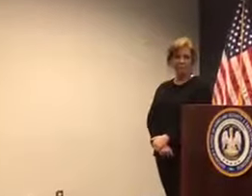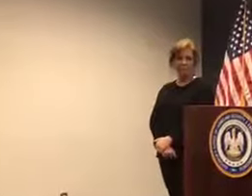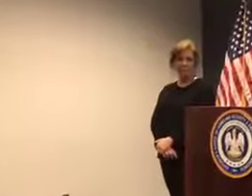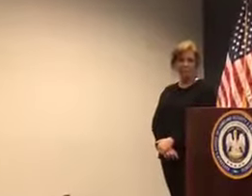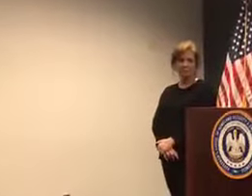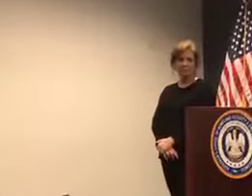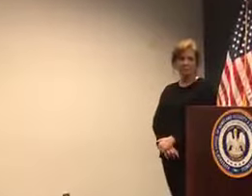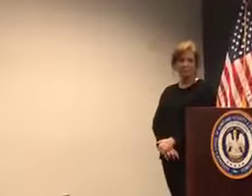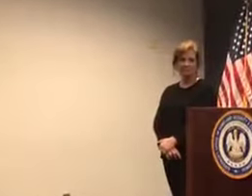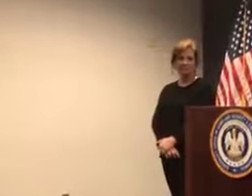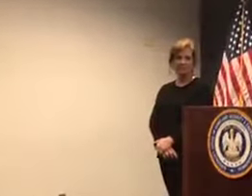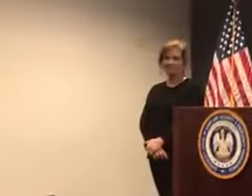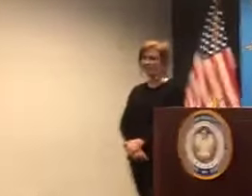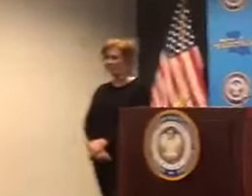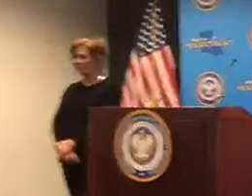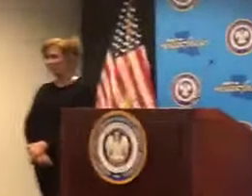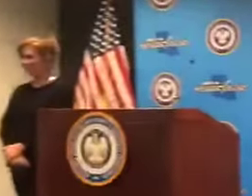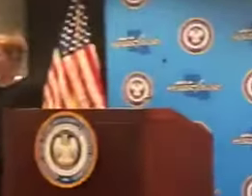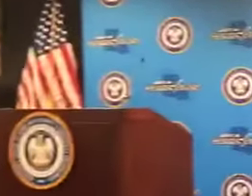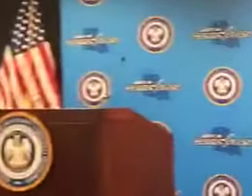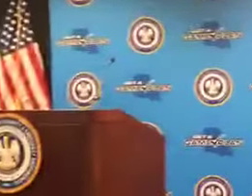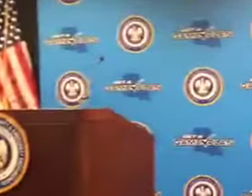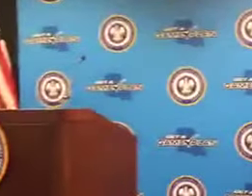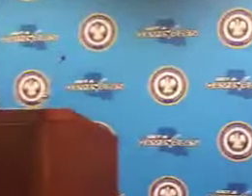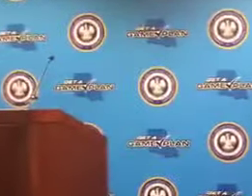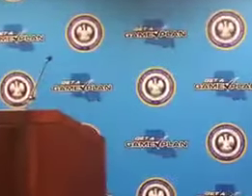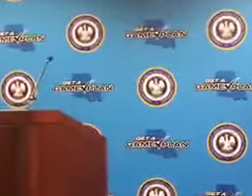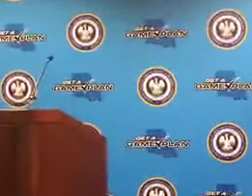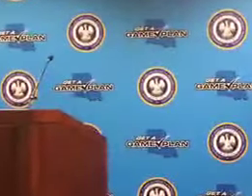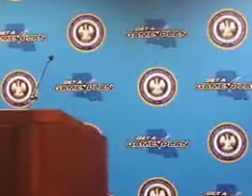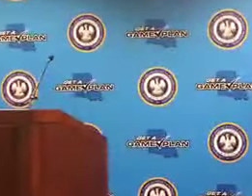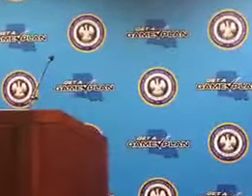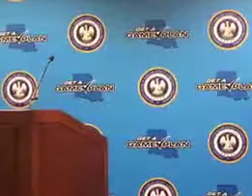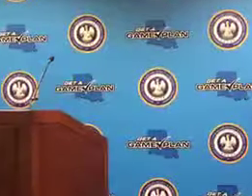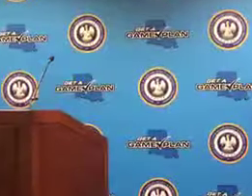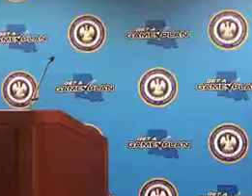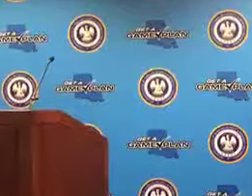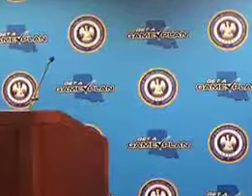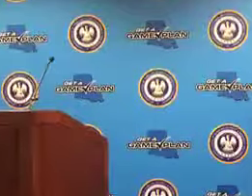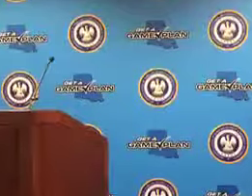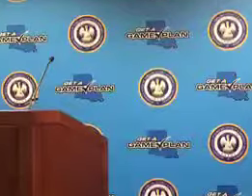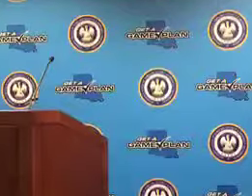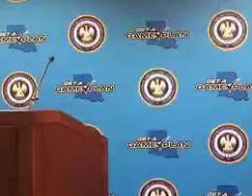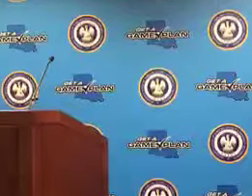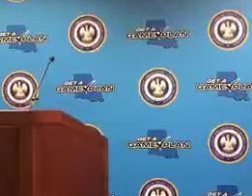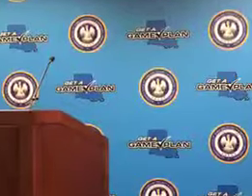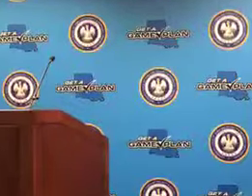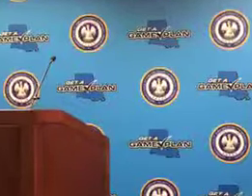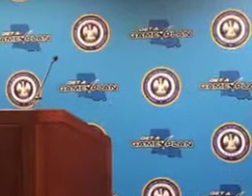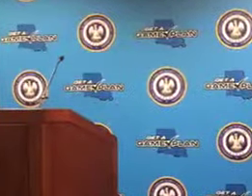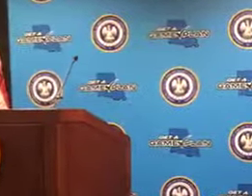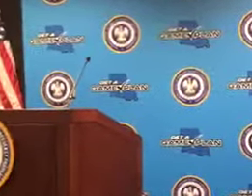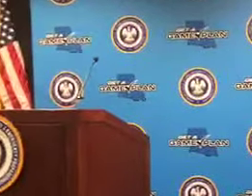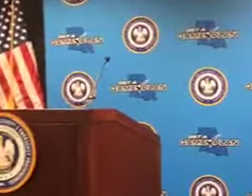It's only you. It's only trying to be much more relaxed. Now. Thank you. You are. Stand down. Stand down.